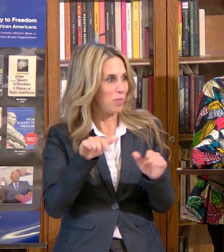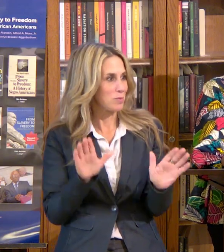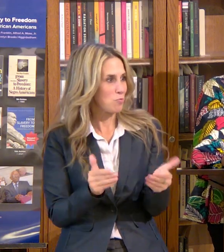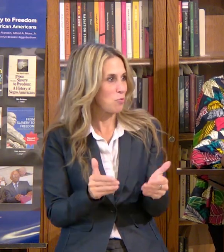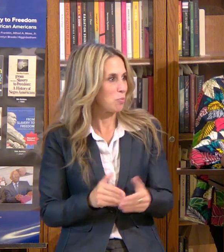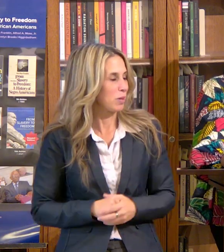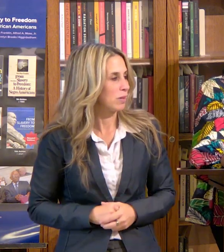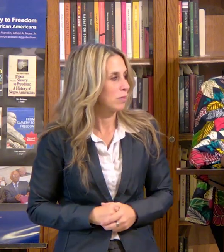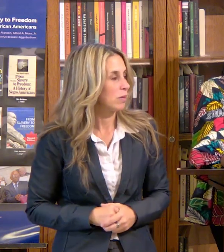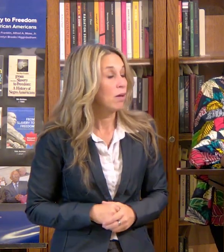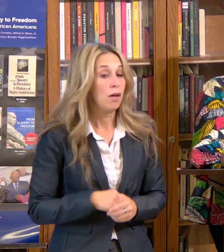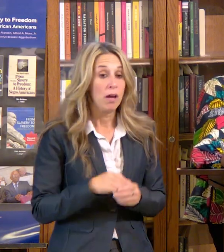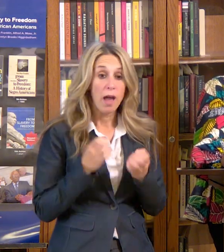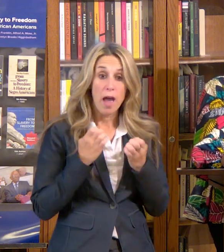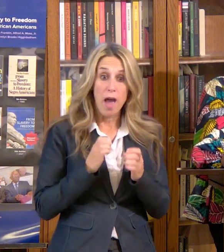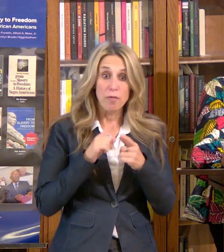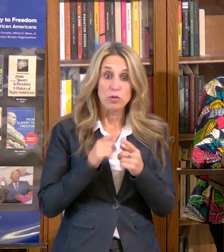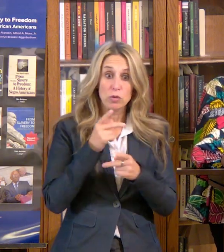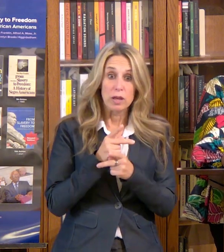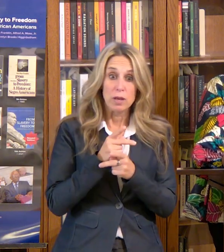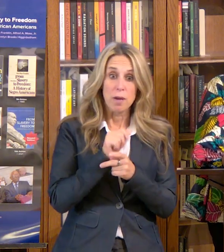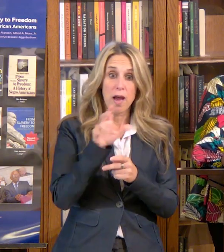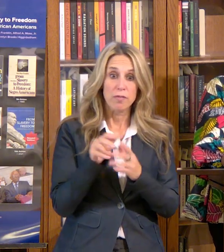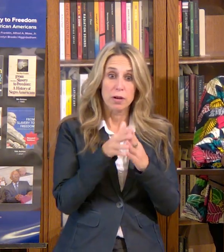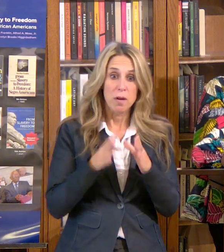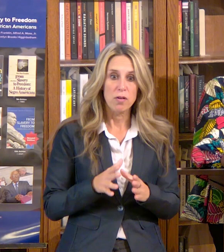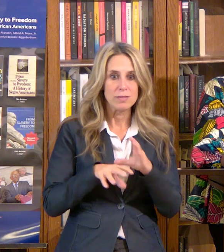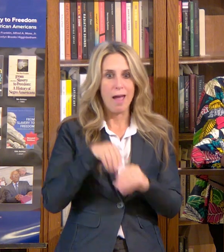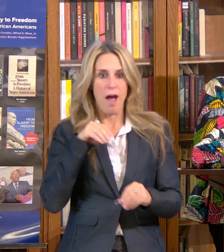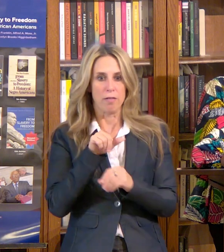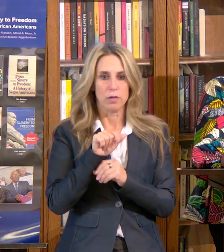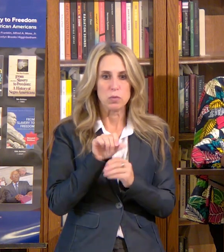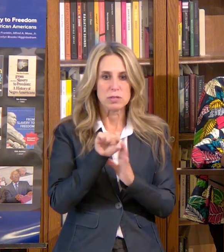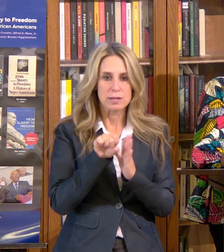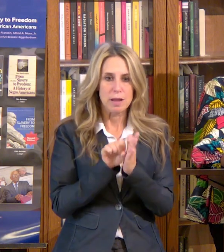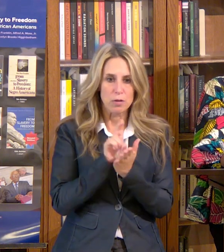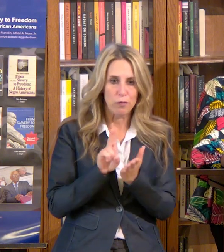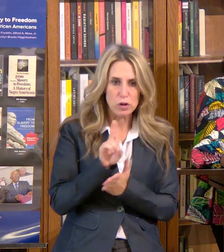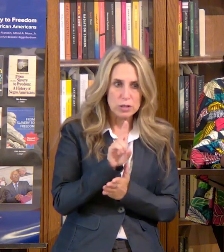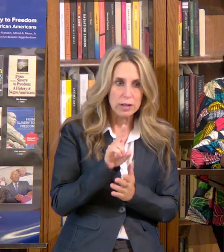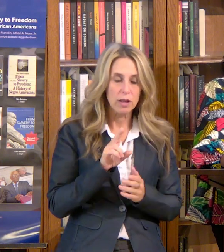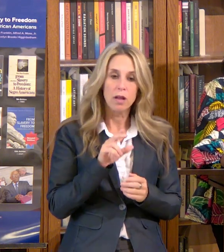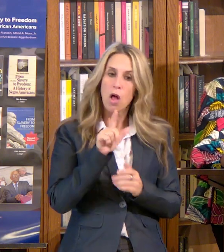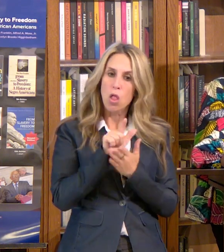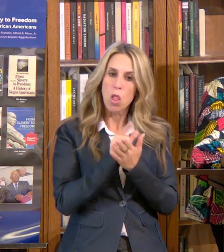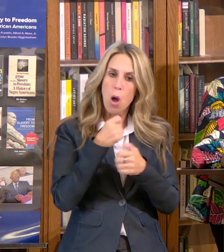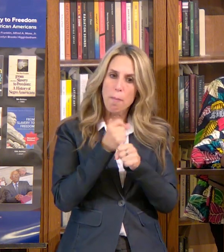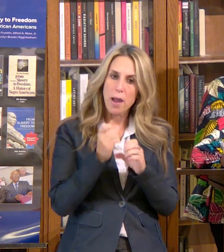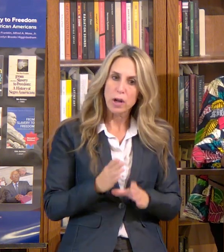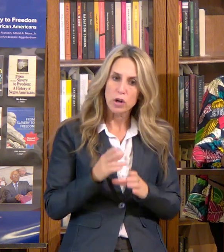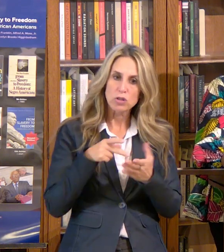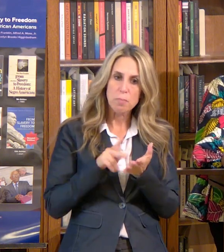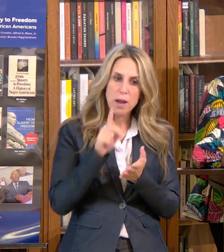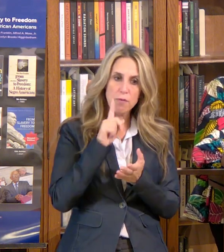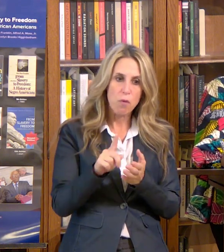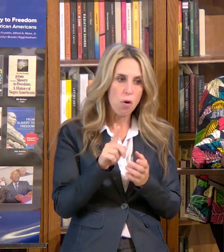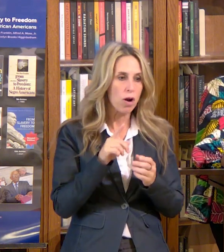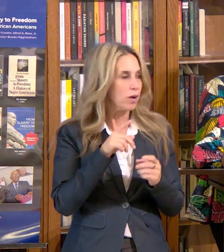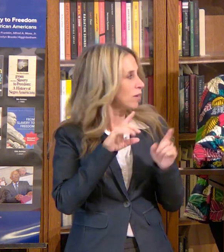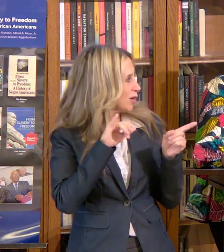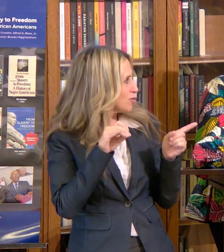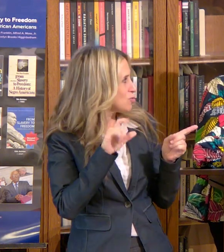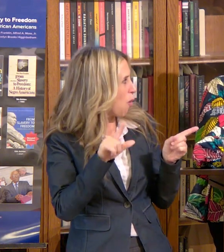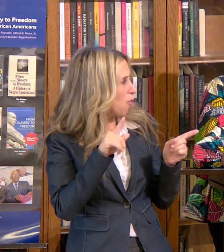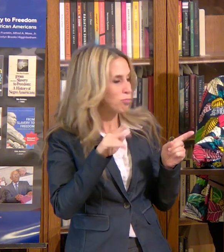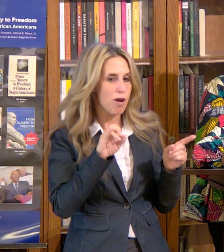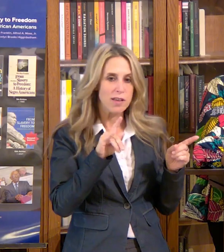room in an effort to keep African-Americans out of Louisiana State University lawmakers paid for Joel presage who you see on